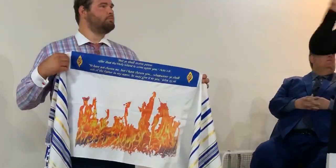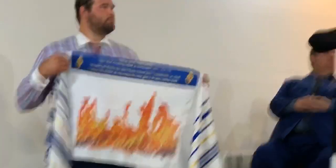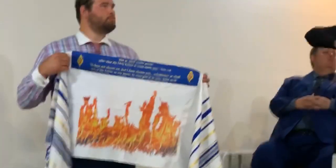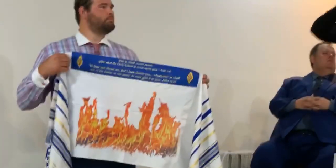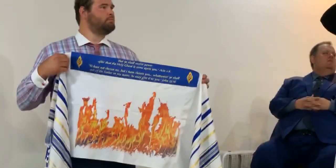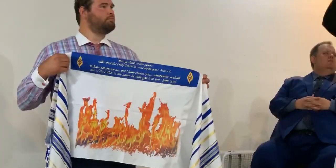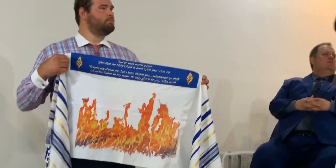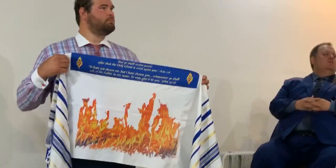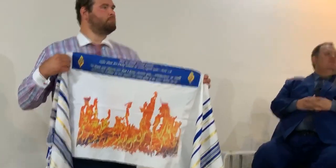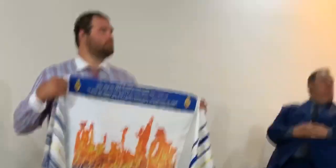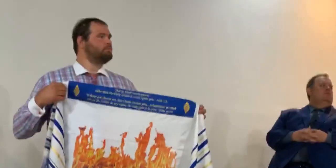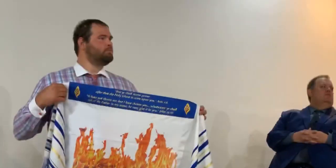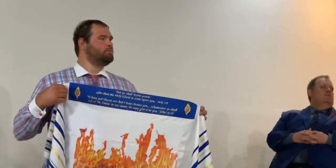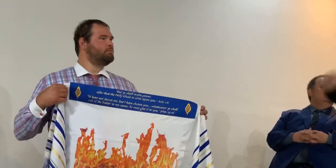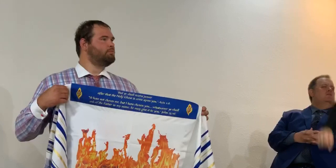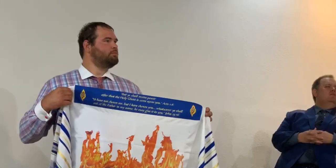work.